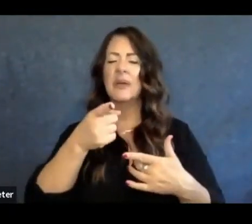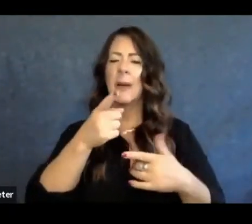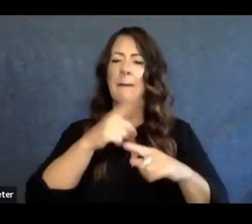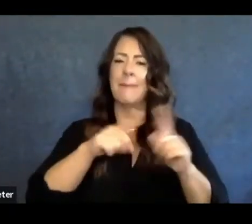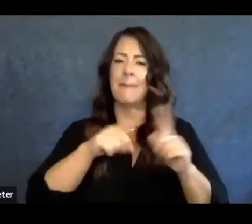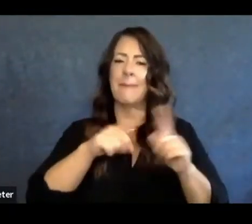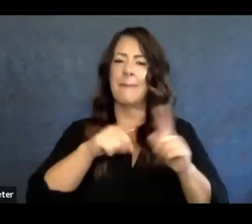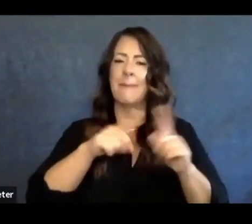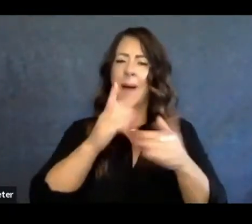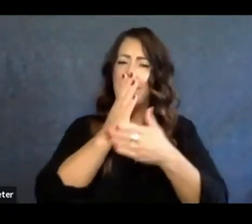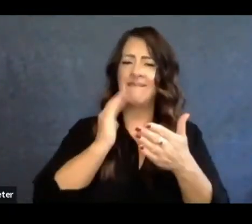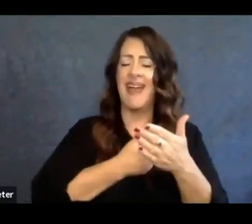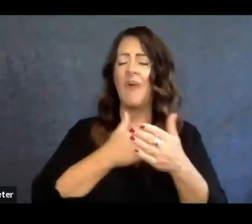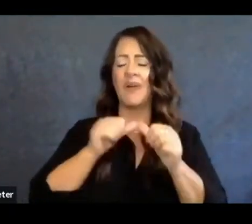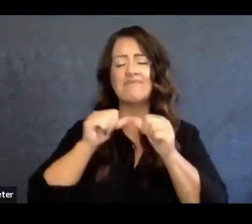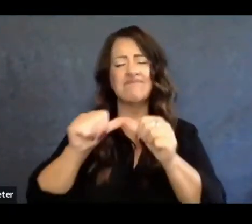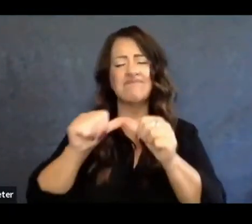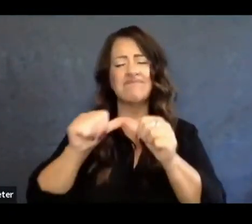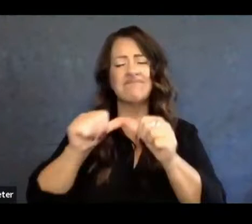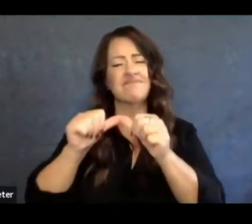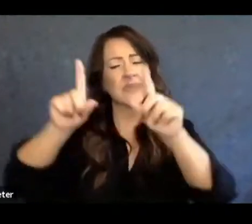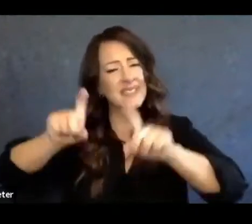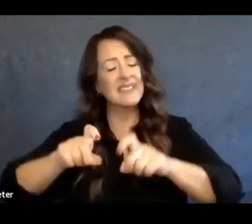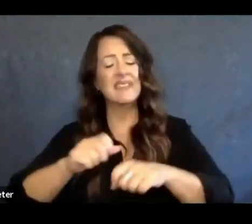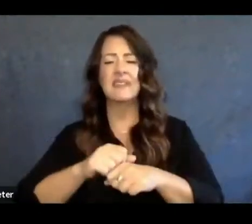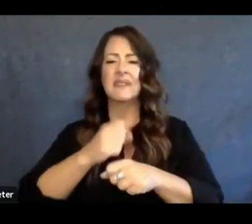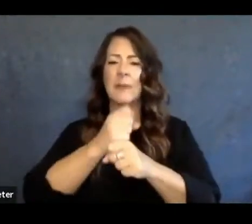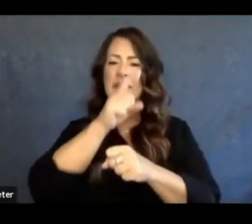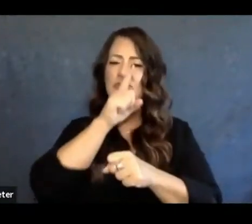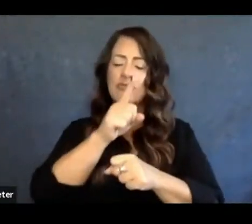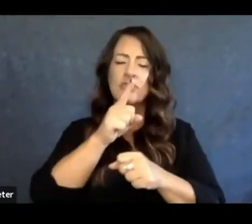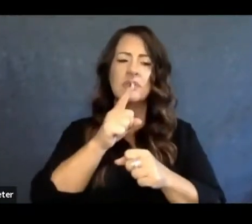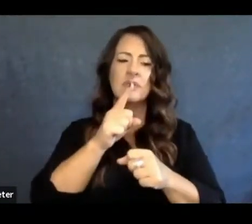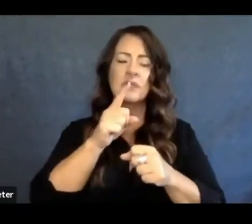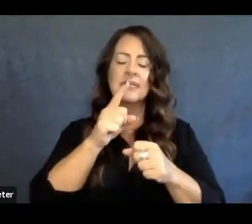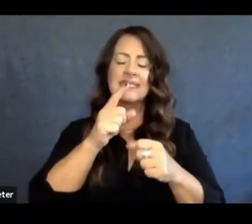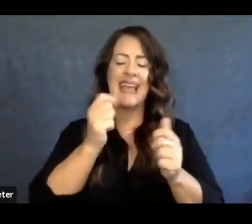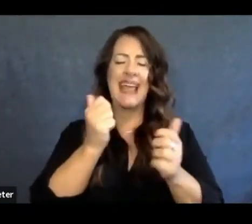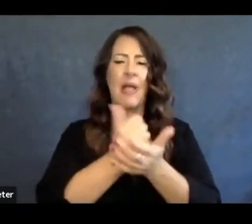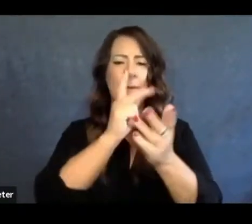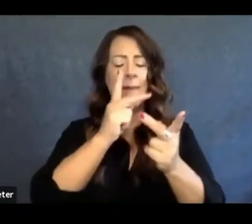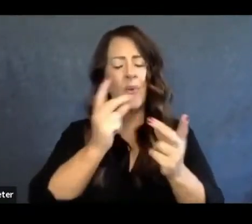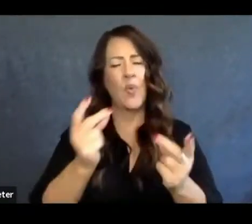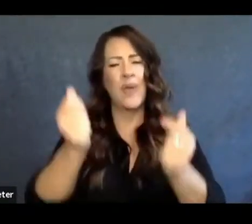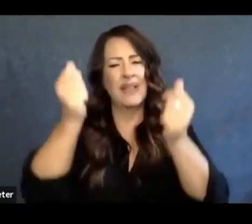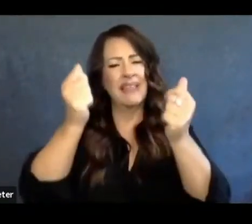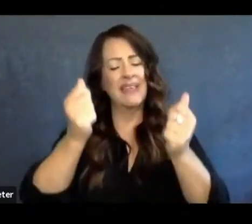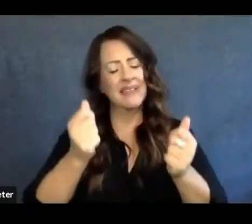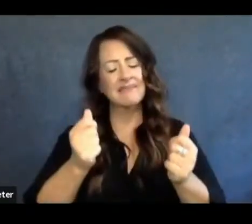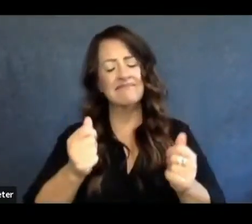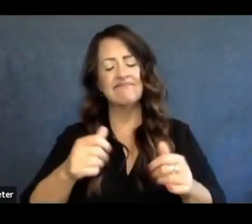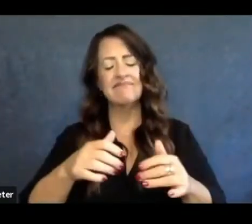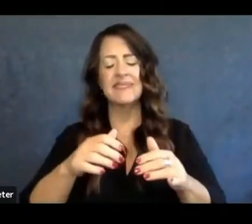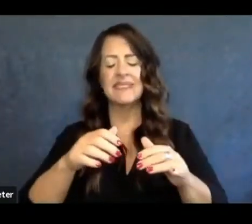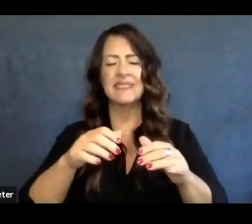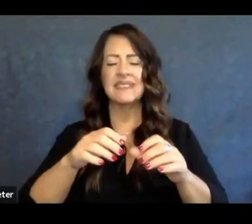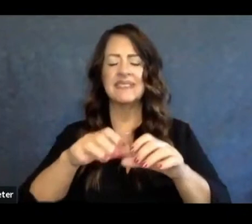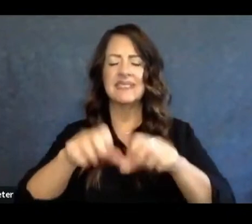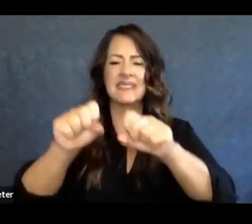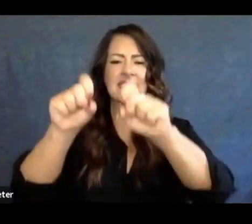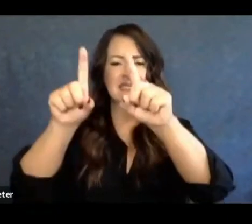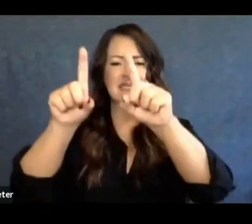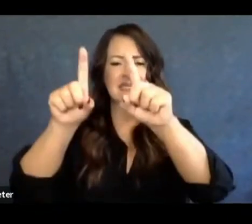of our testing continuum and the ability to get tests to people quickly, they're an important part of what will continue to develop and